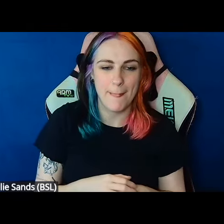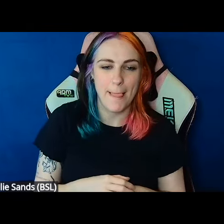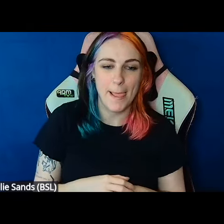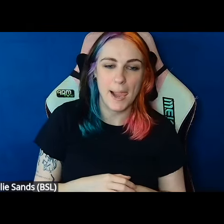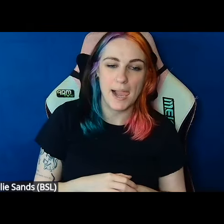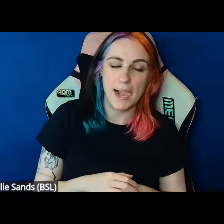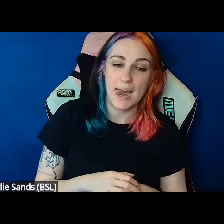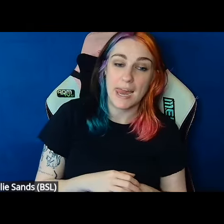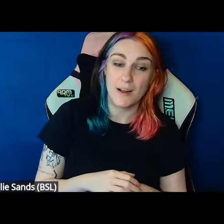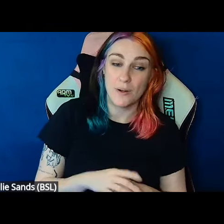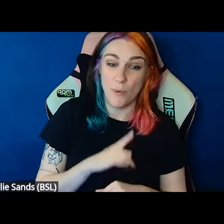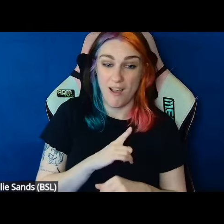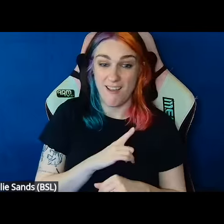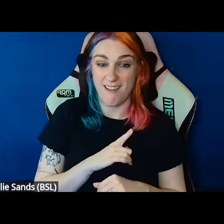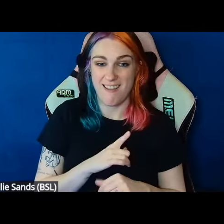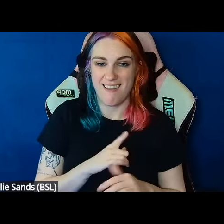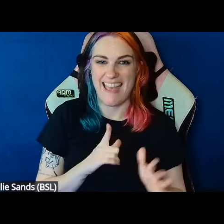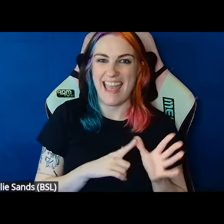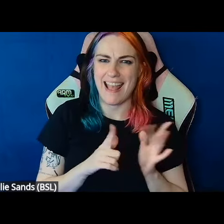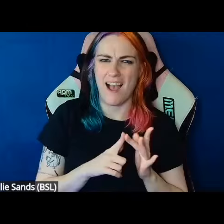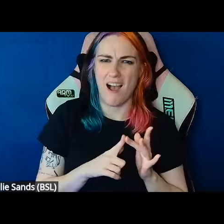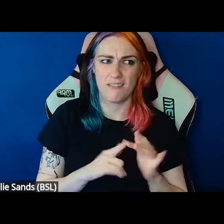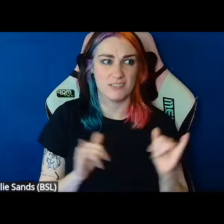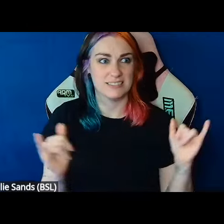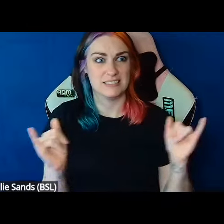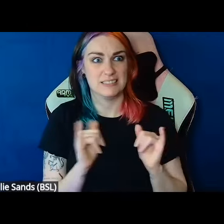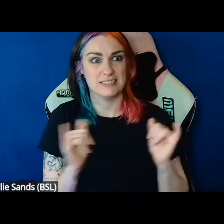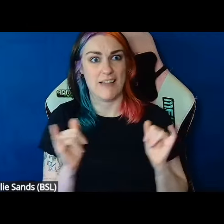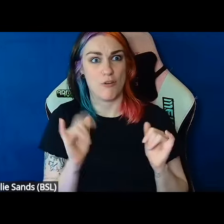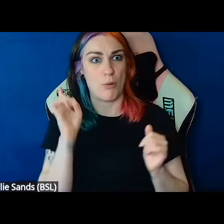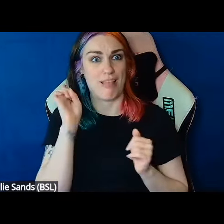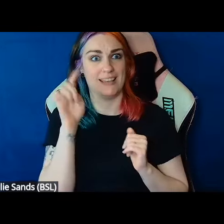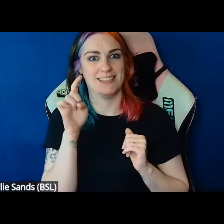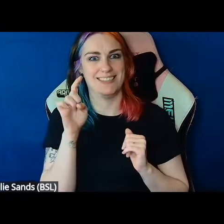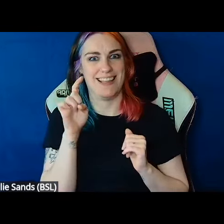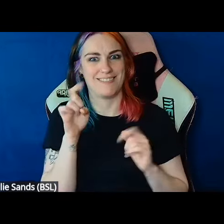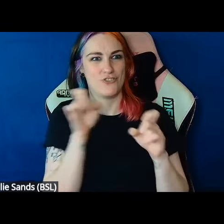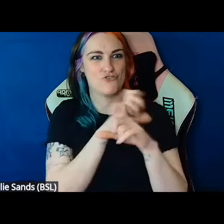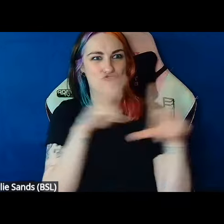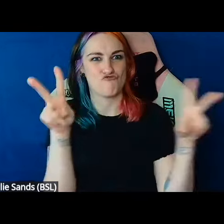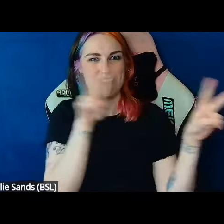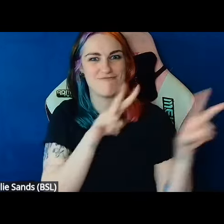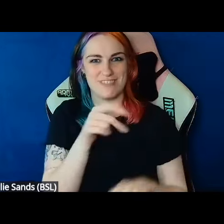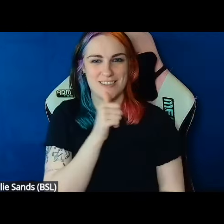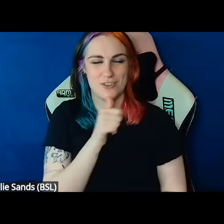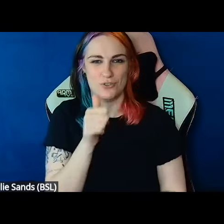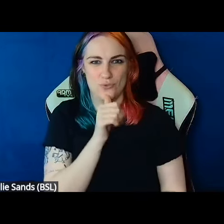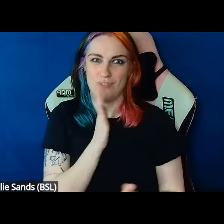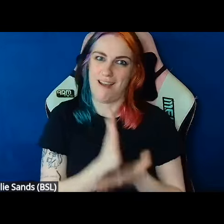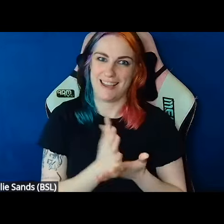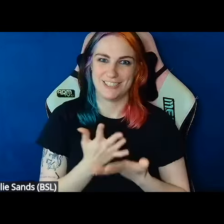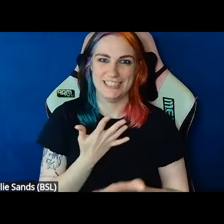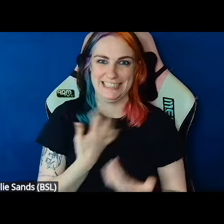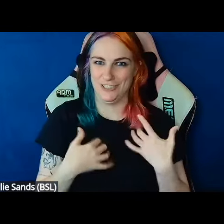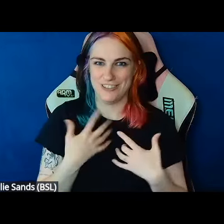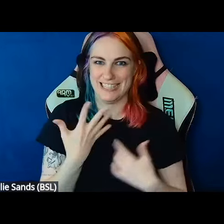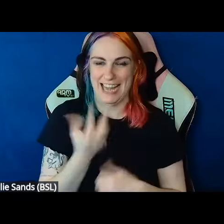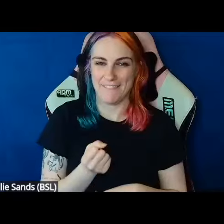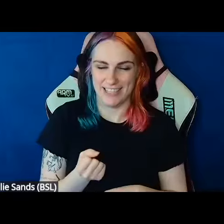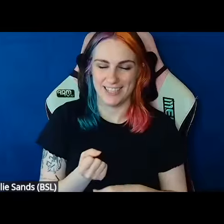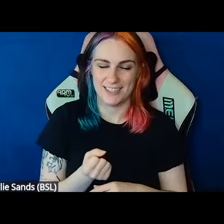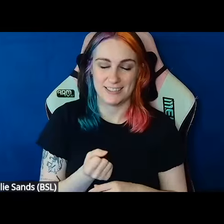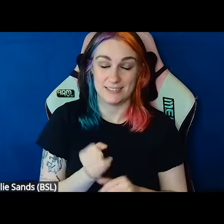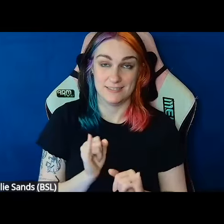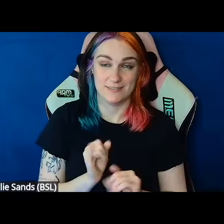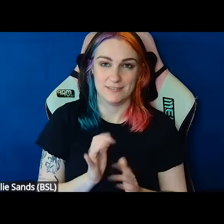AI has some terrible instincts when it comes to what screen reader users are actually interested in having. But I also